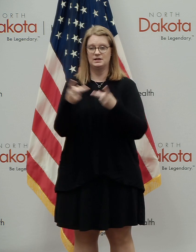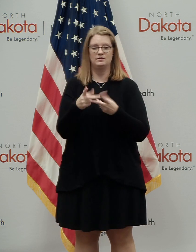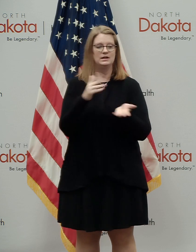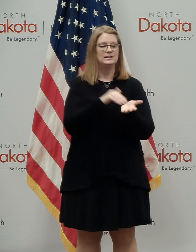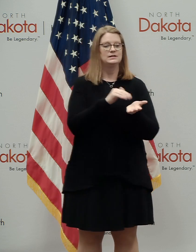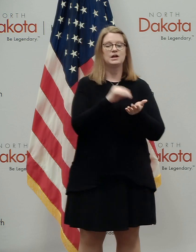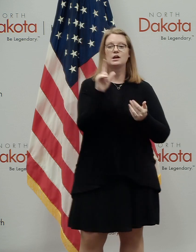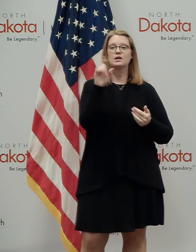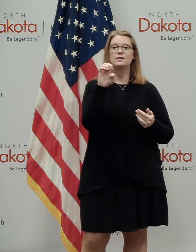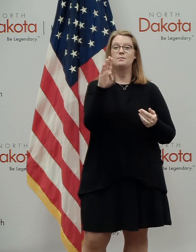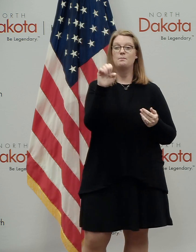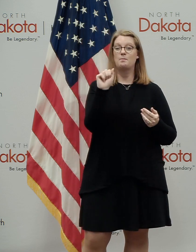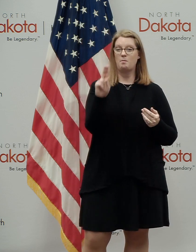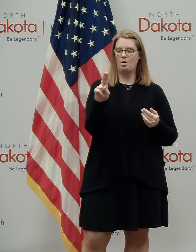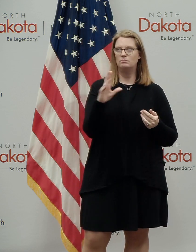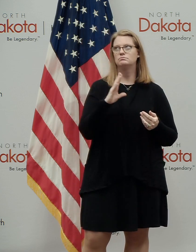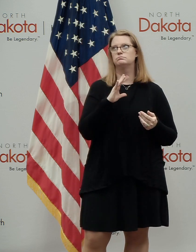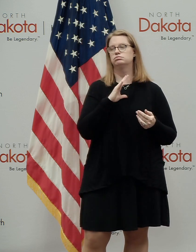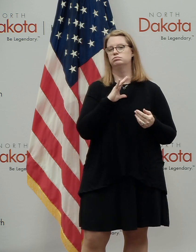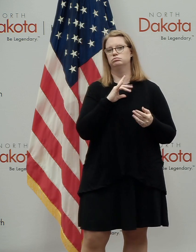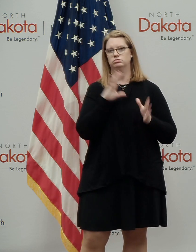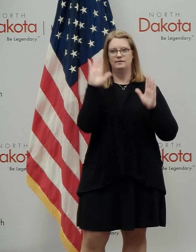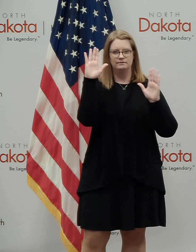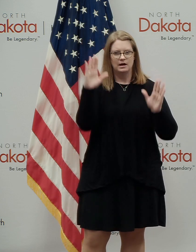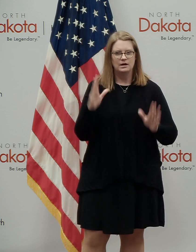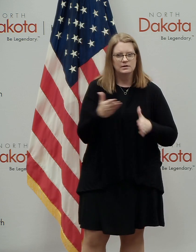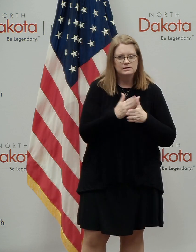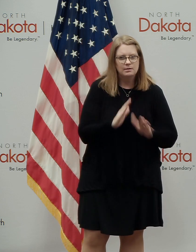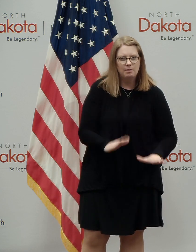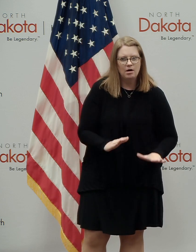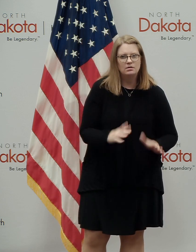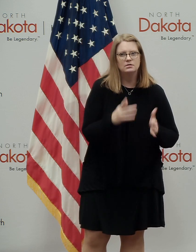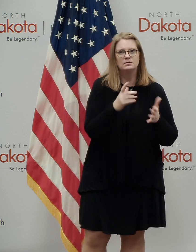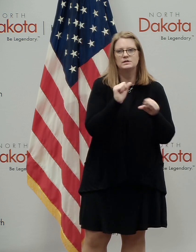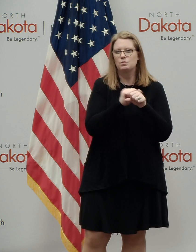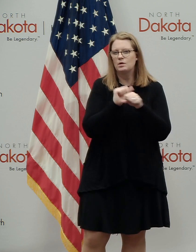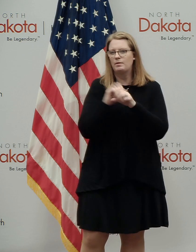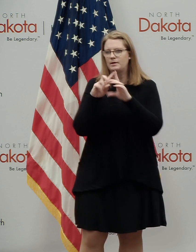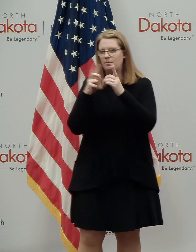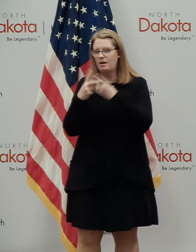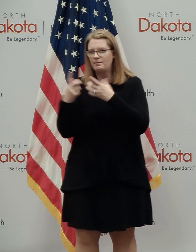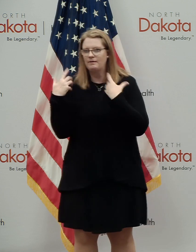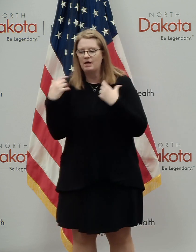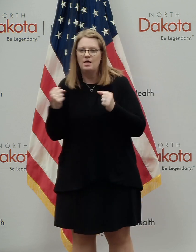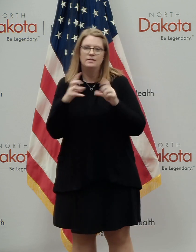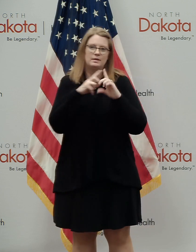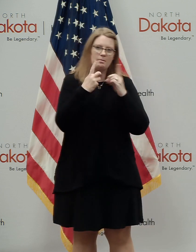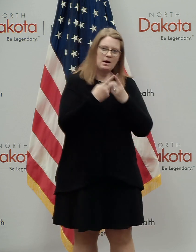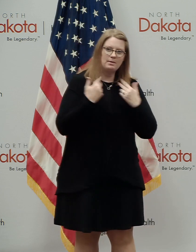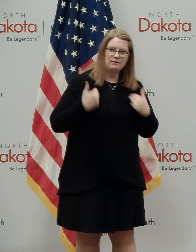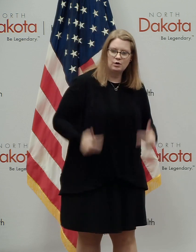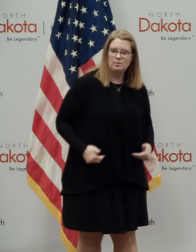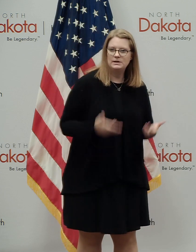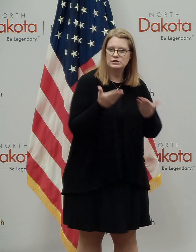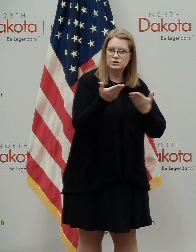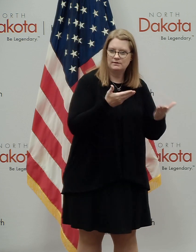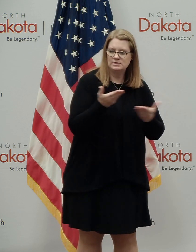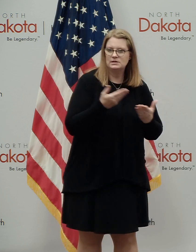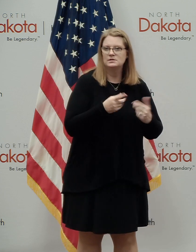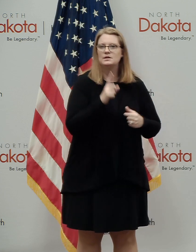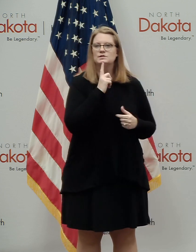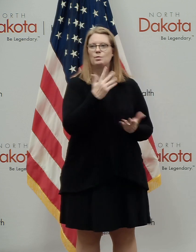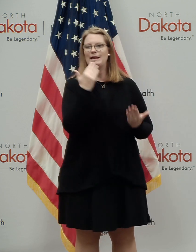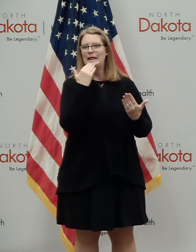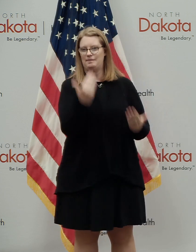has been a fantastic partner, working closely with our office, with the Department of Health and Department of Human Services. Want to thank him for the work